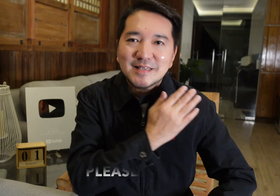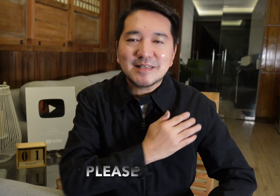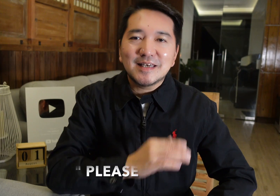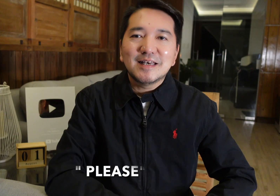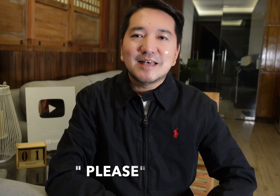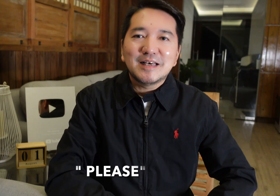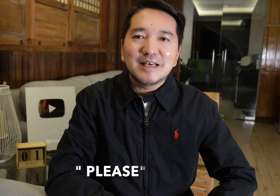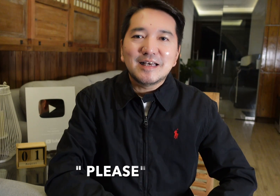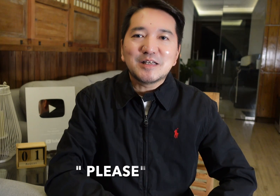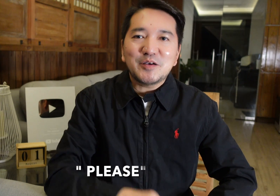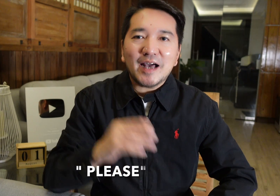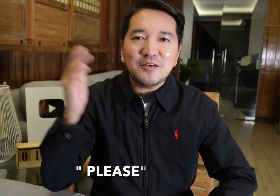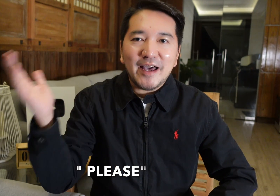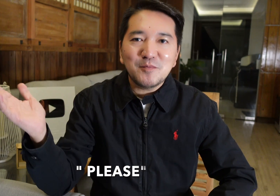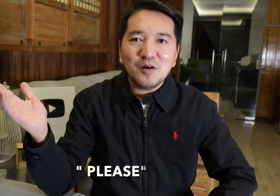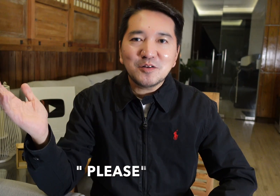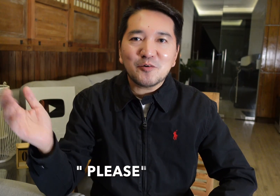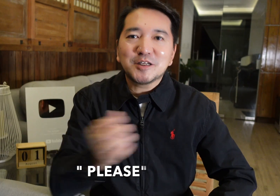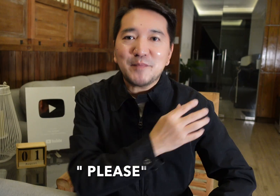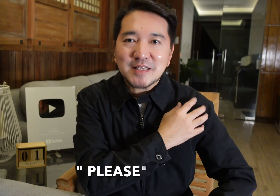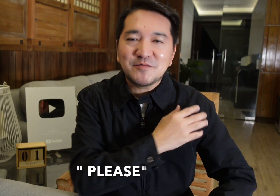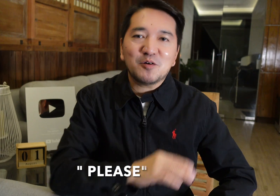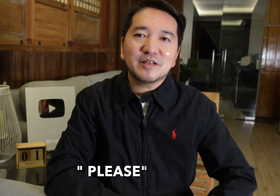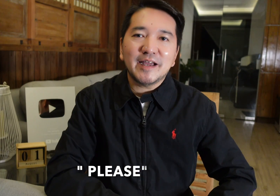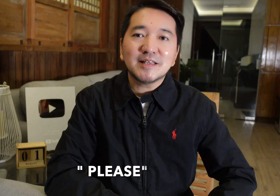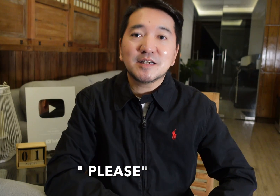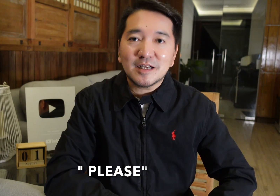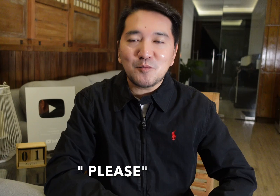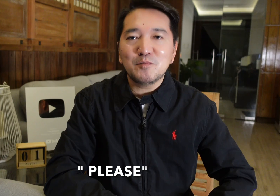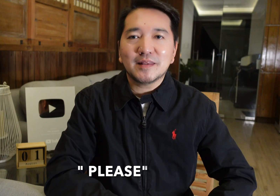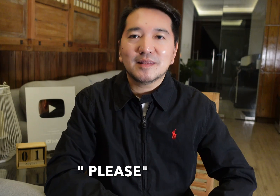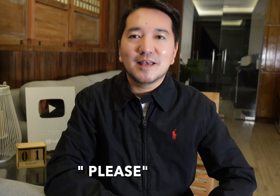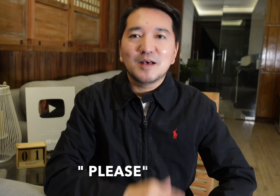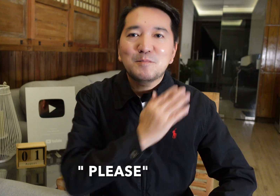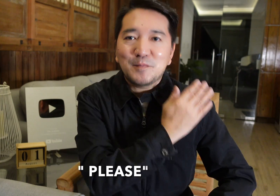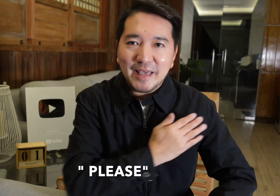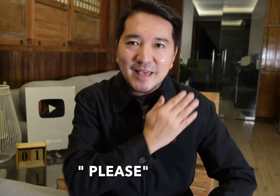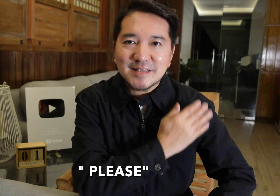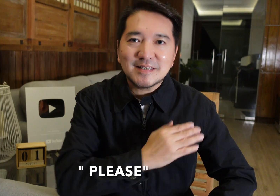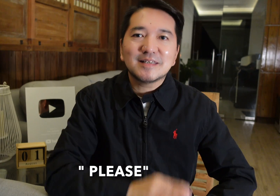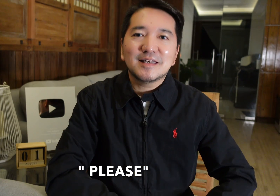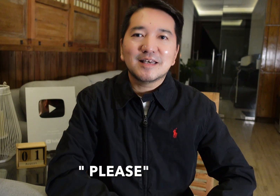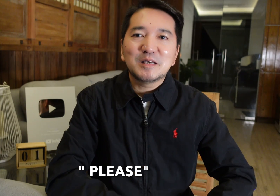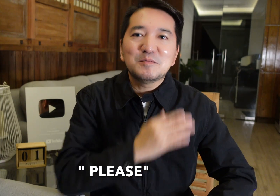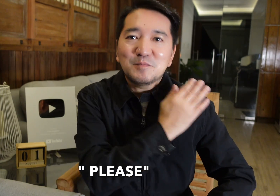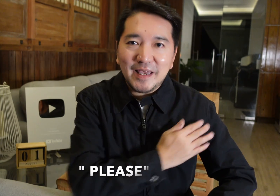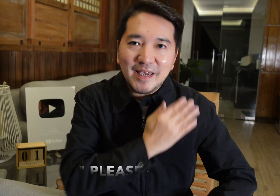please. So, yung active hand mo towards your passive shoulder and circle movement. Please.